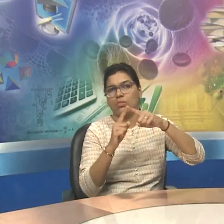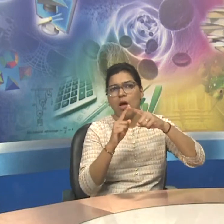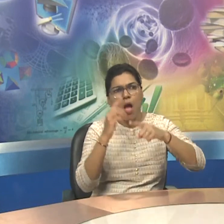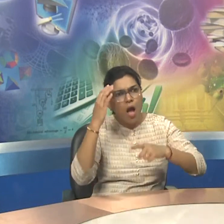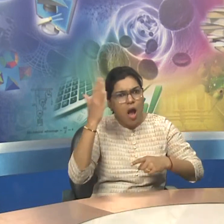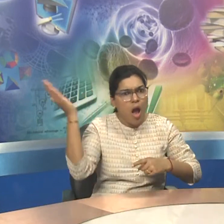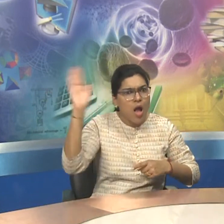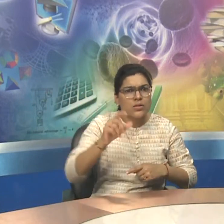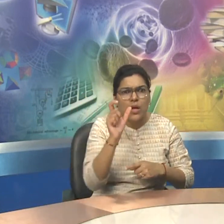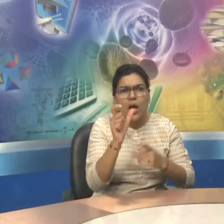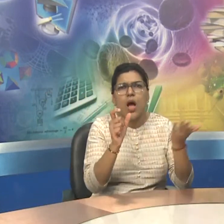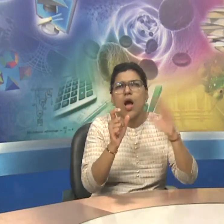was